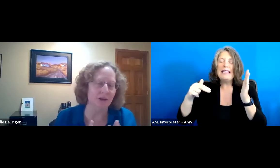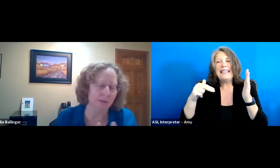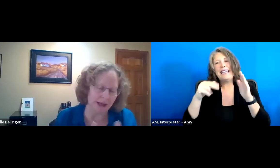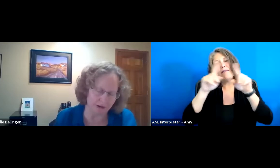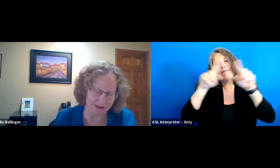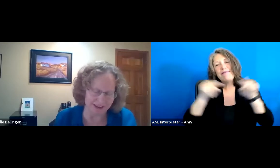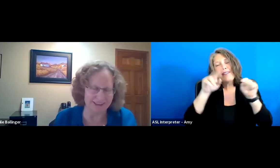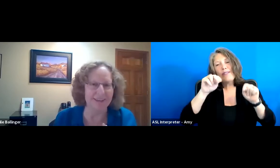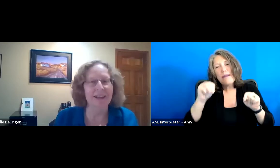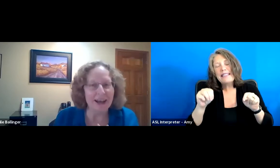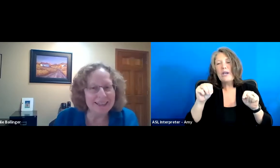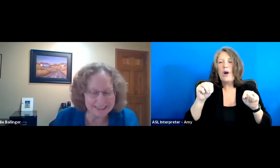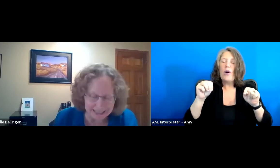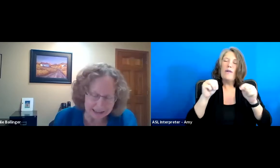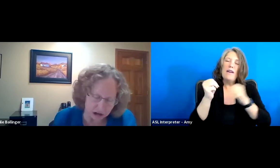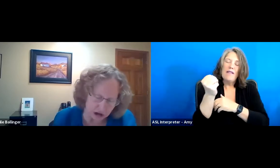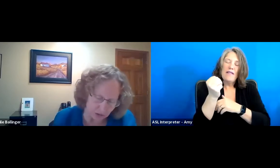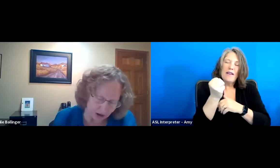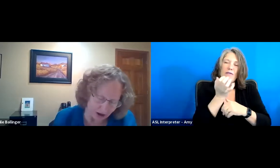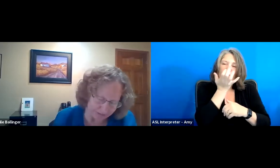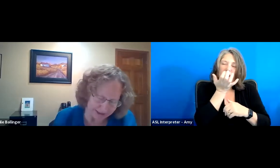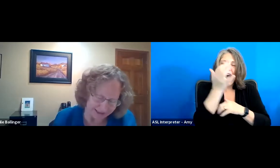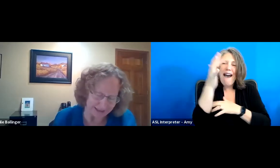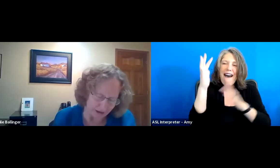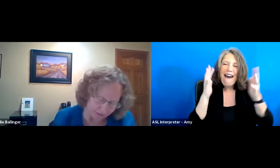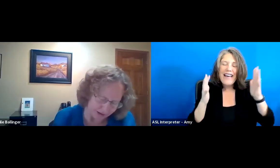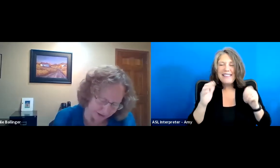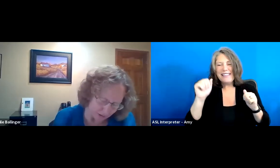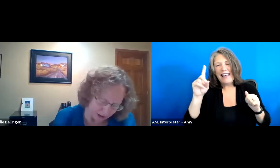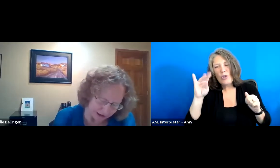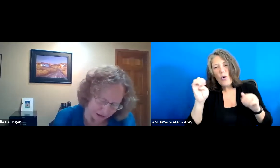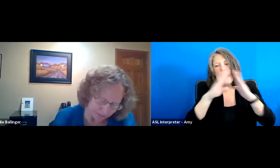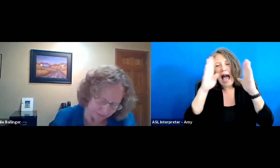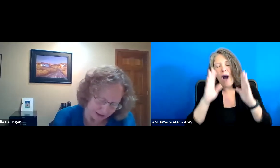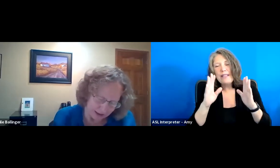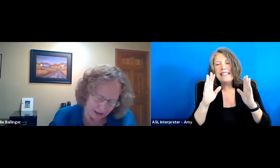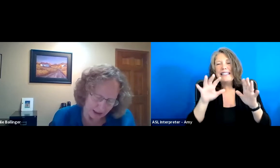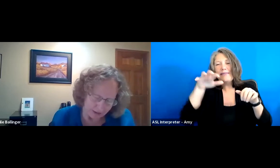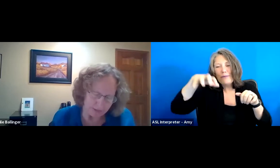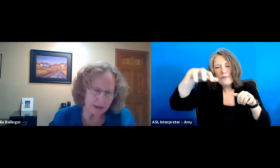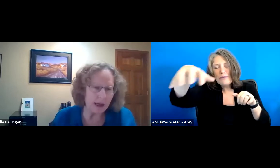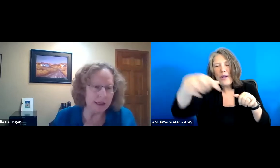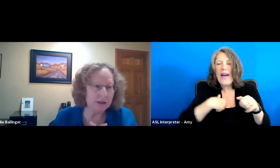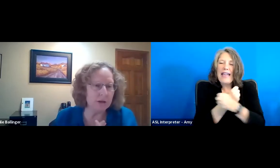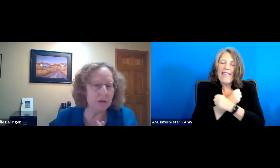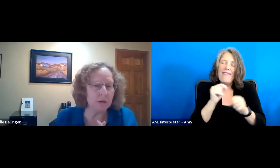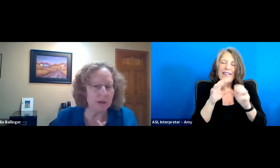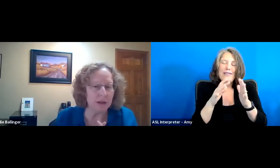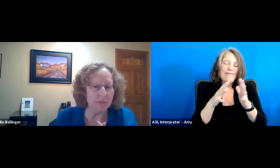mountains and adobe houses. And I just like to show it off because I love it so much.